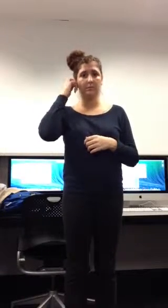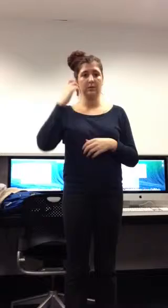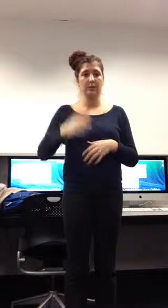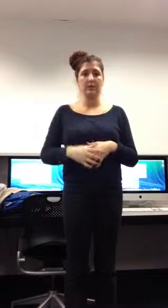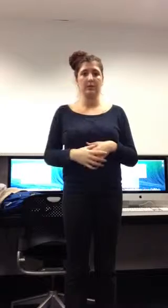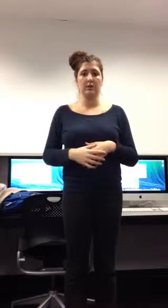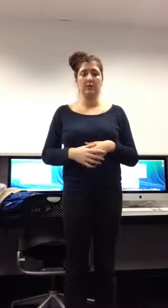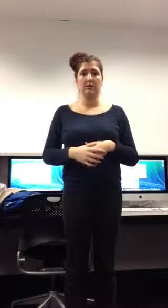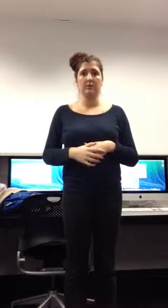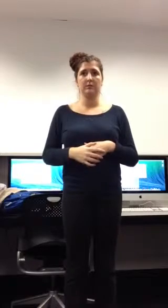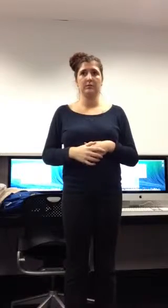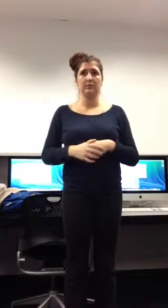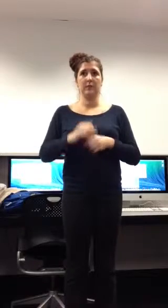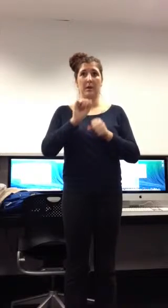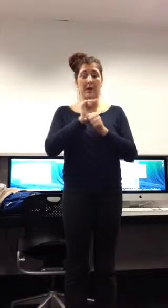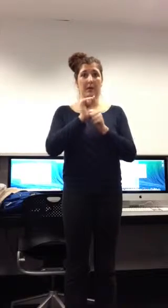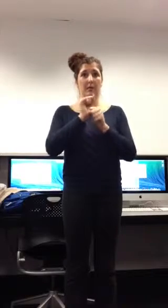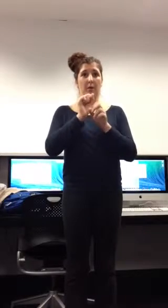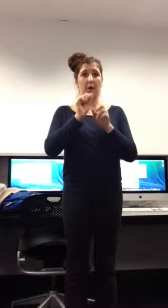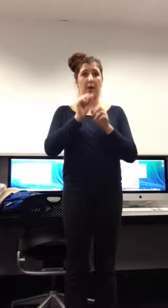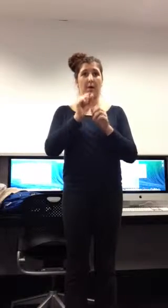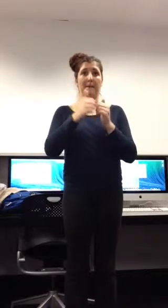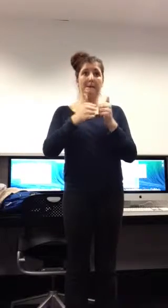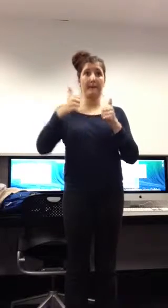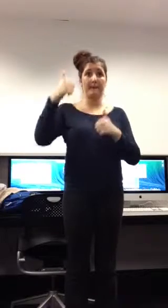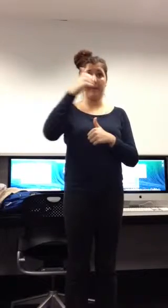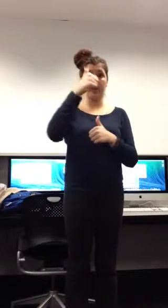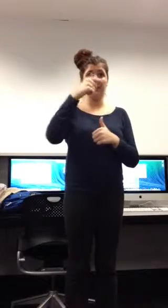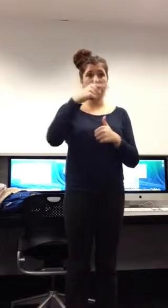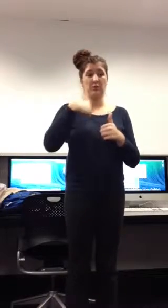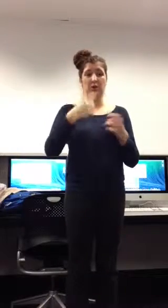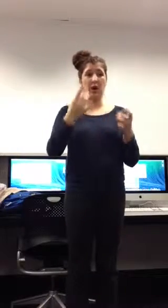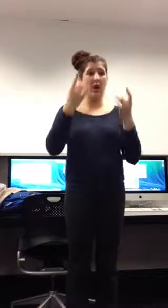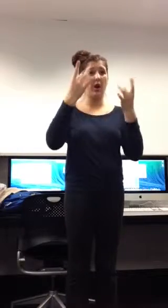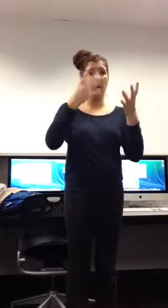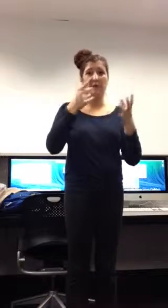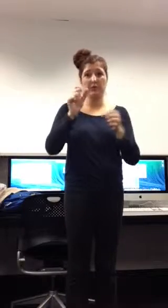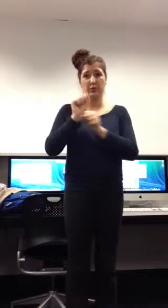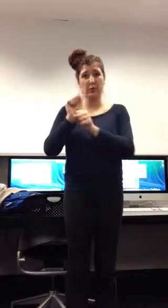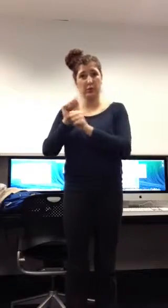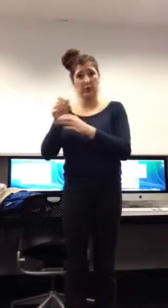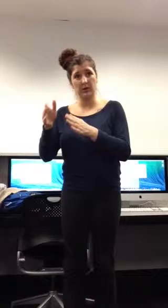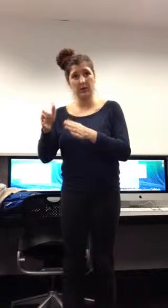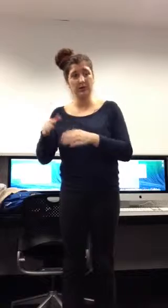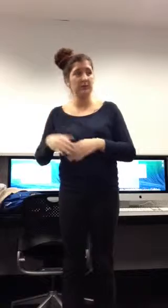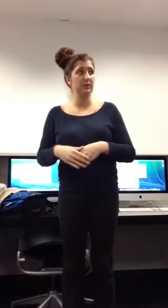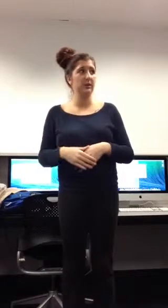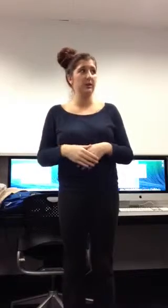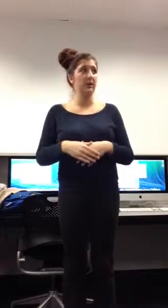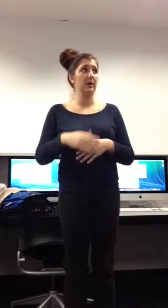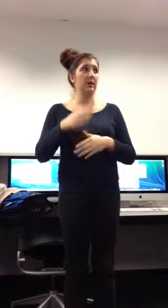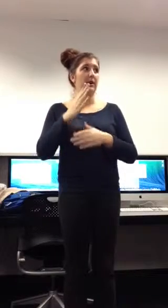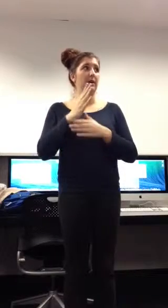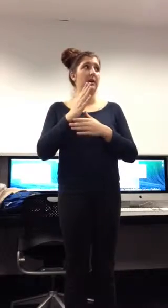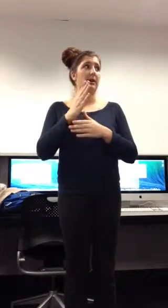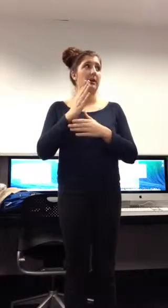Employers were so cruel at times, and not all employers, but some employers were so cruel at times that people caught talking, singing,